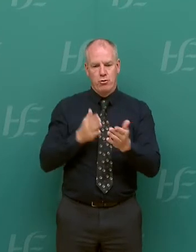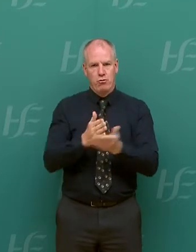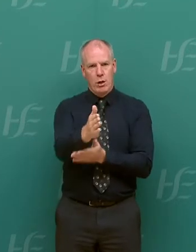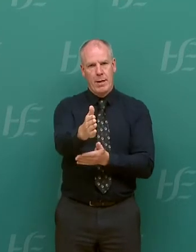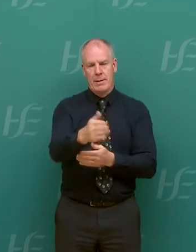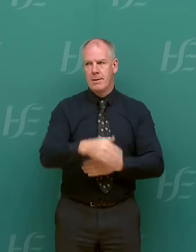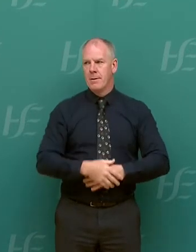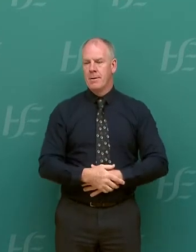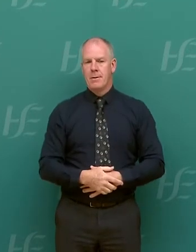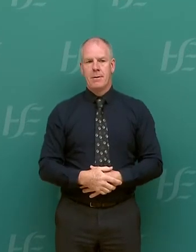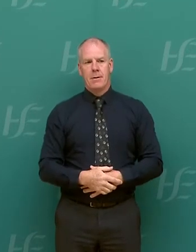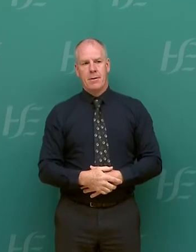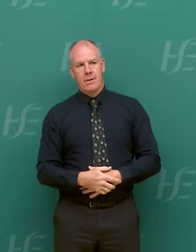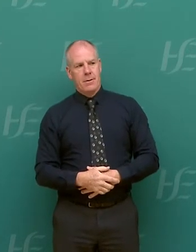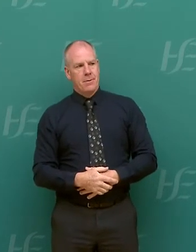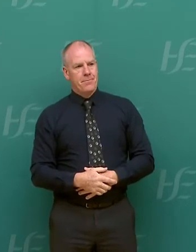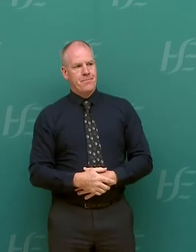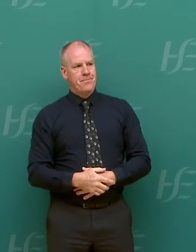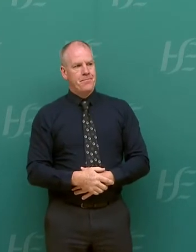Okay. Orla, you're trying to come in there?